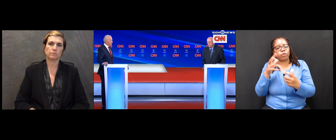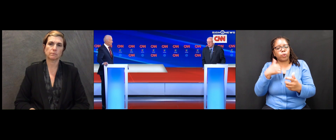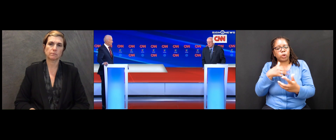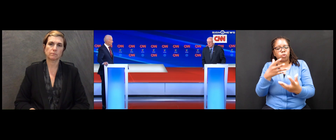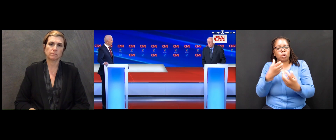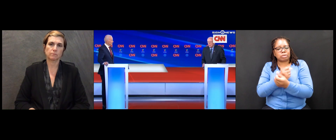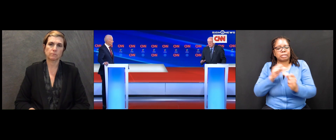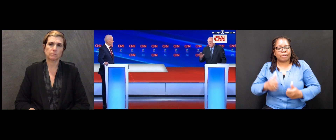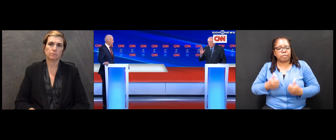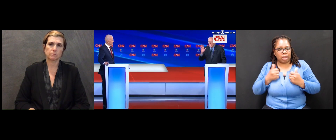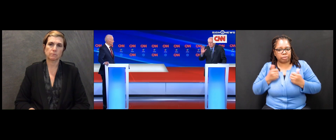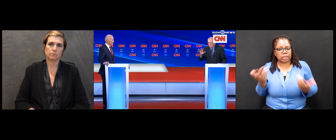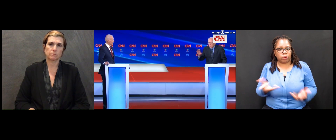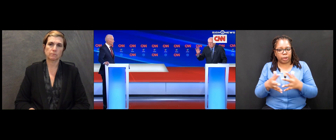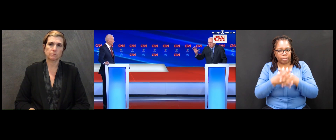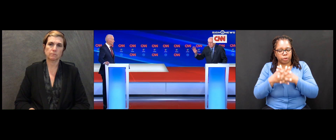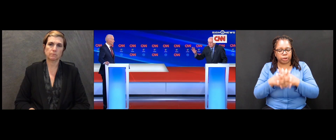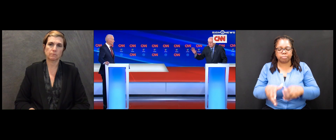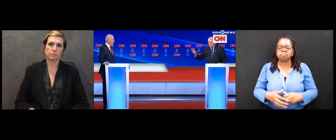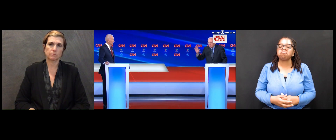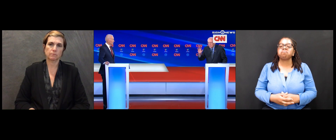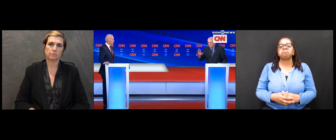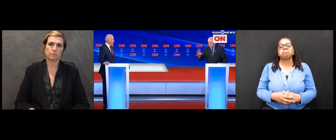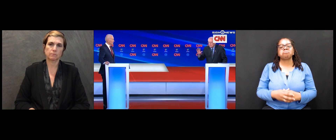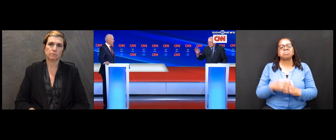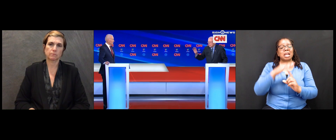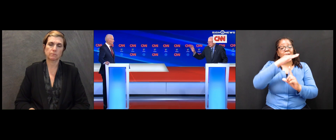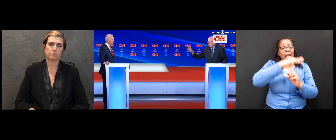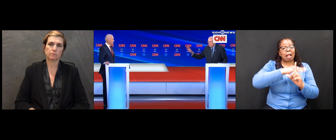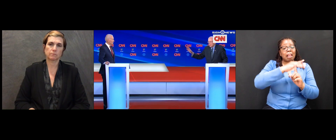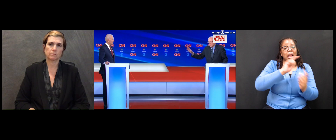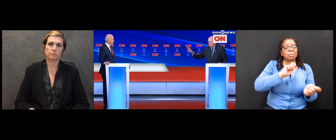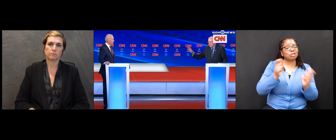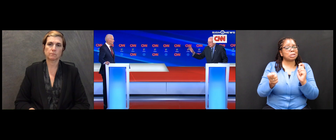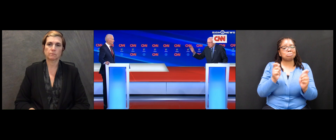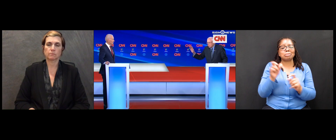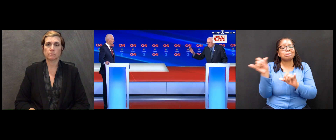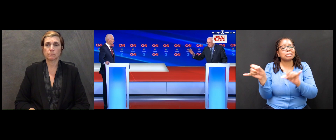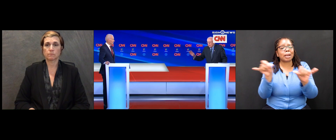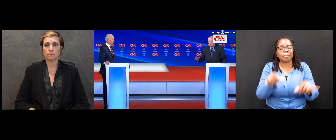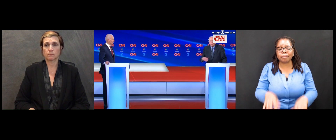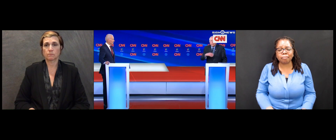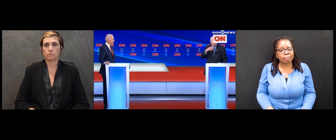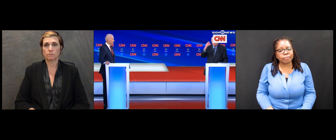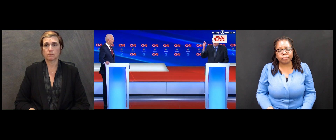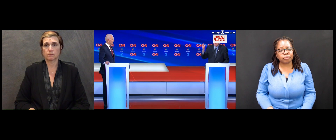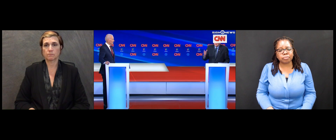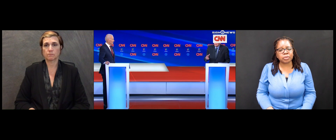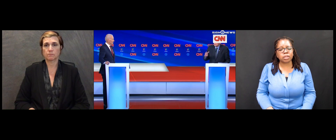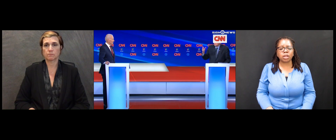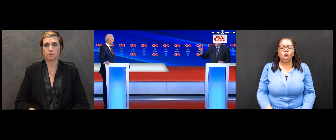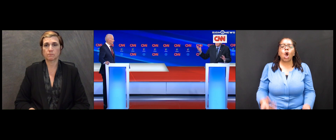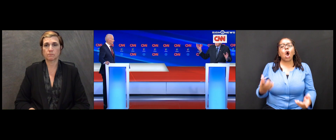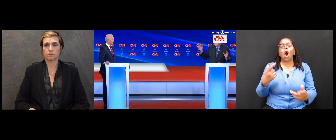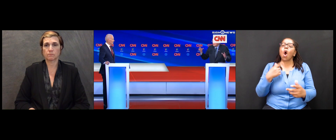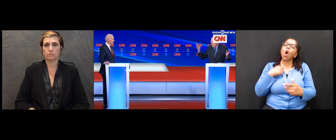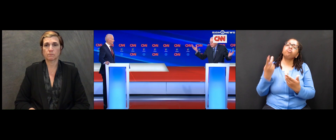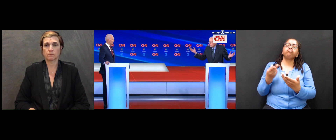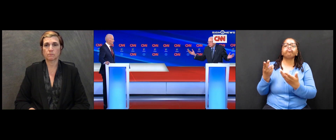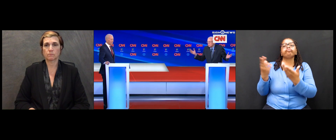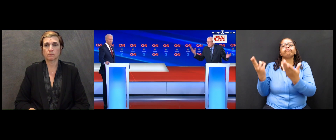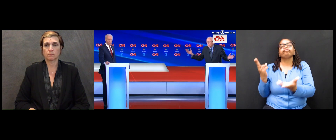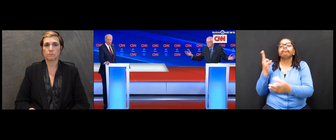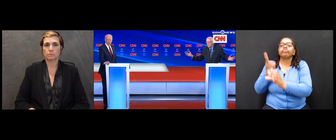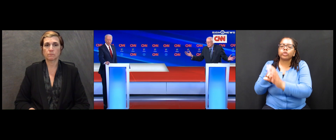around the world. I look at climate change in exactly the same way. It's not a question of re-entering the Paris Accord. That's